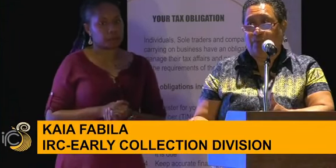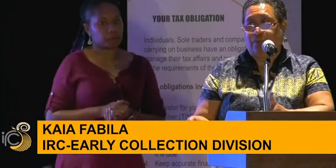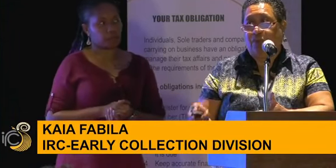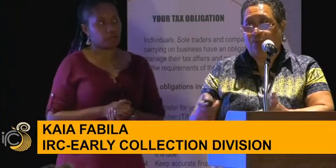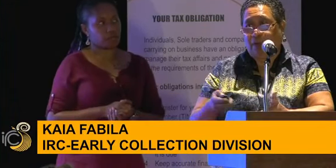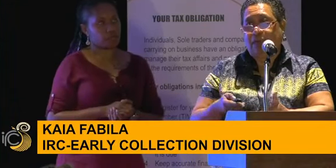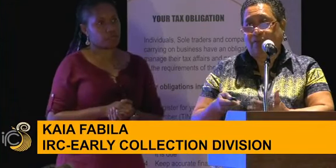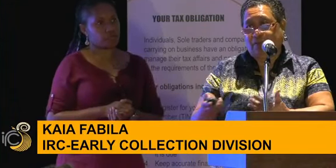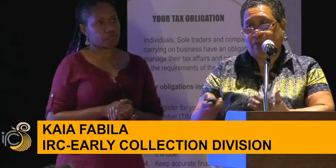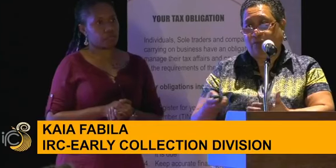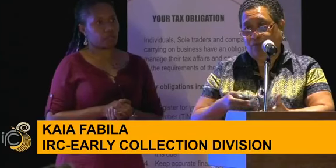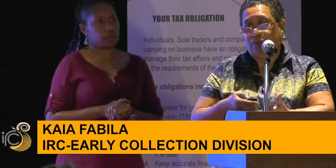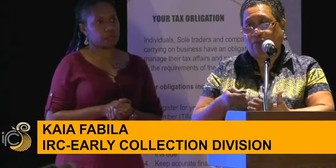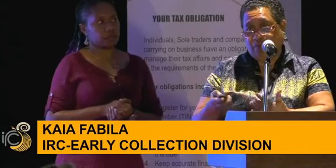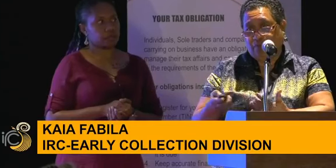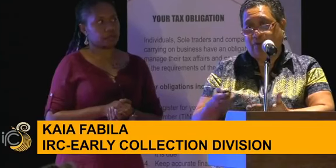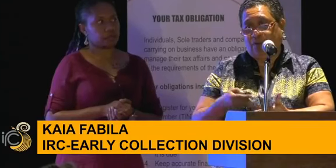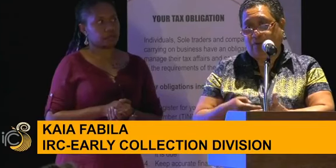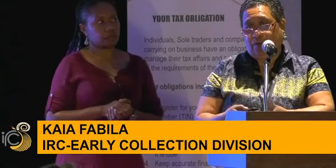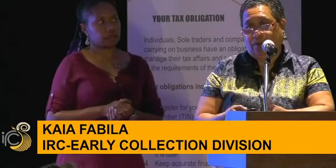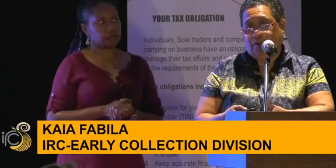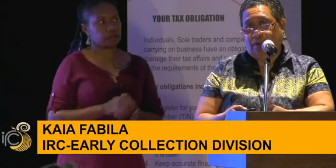Okay, so the law allows you to